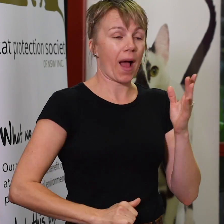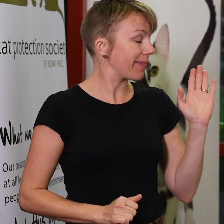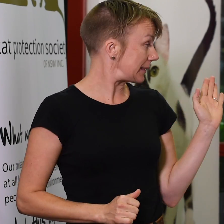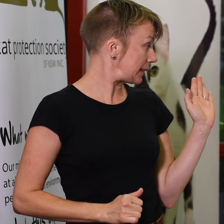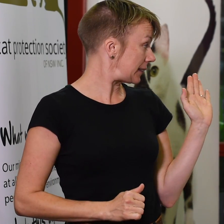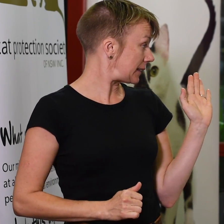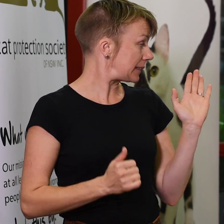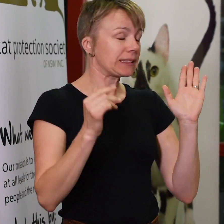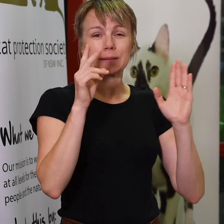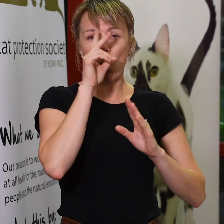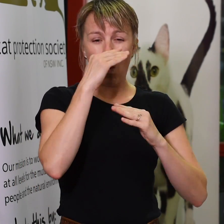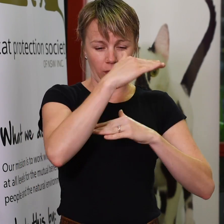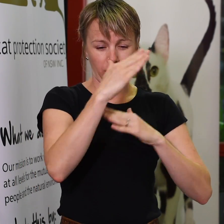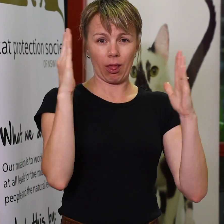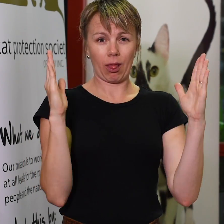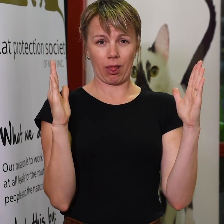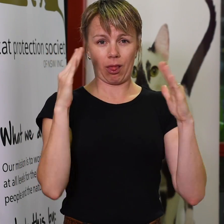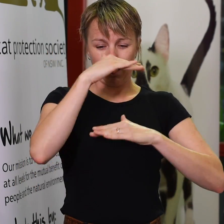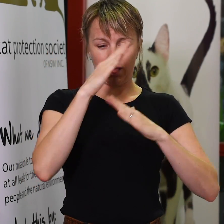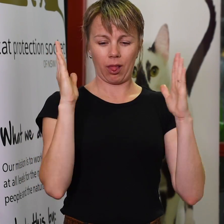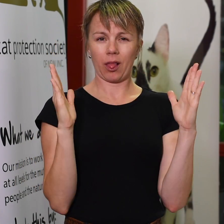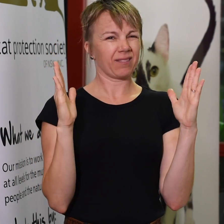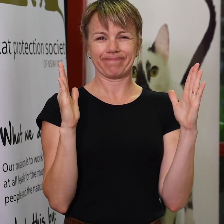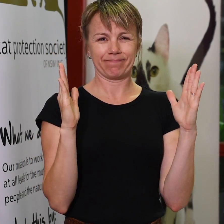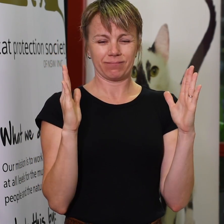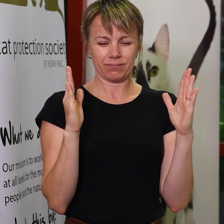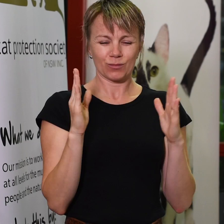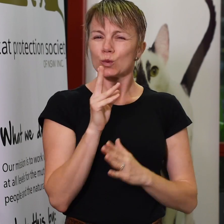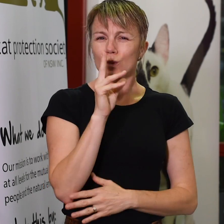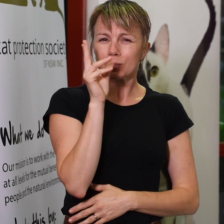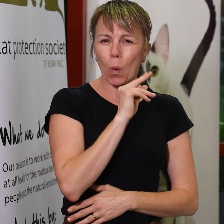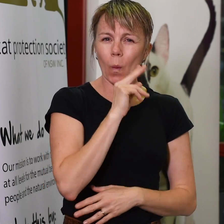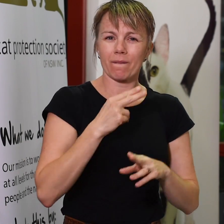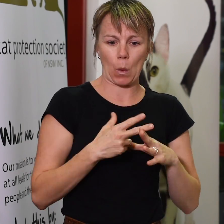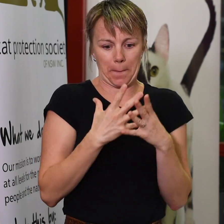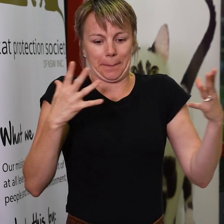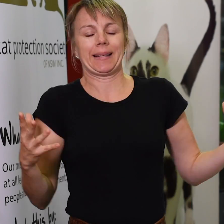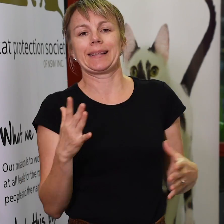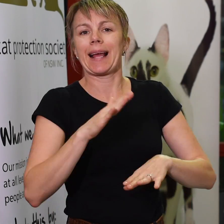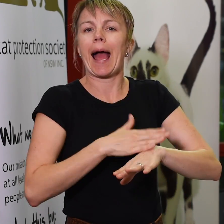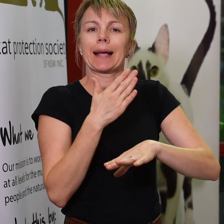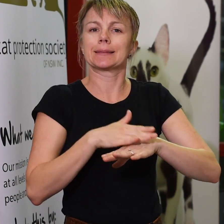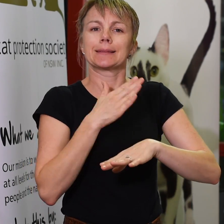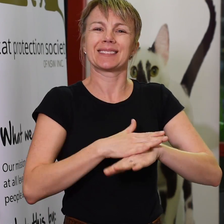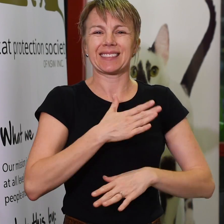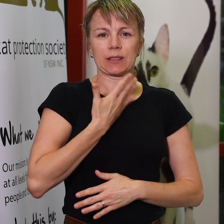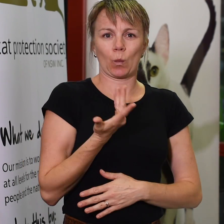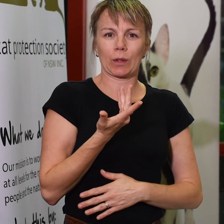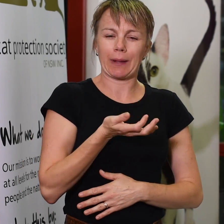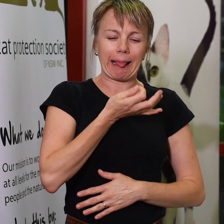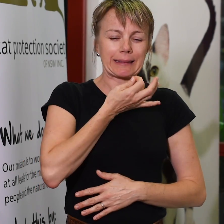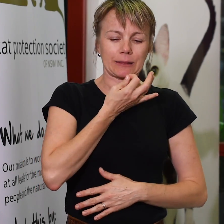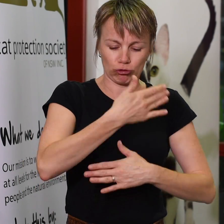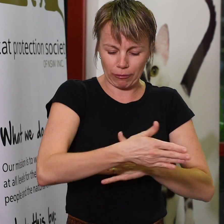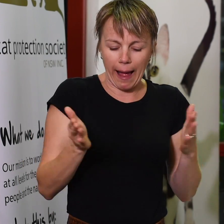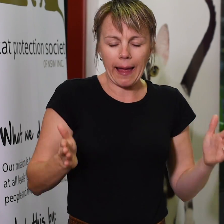your cat's a kitten, but then when the cat becomes a 7-kilo cat, it's not going to want to toilet in this. It should